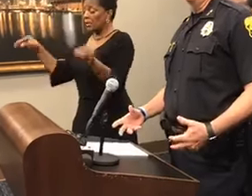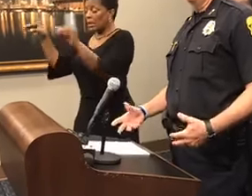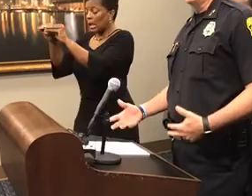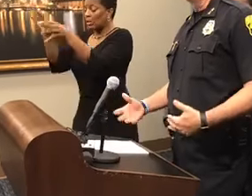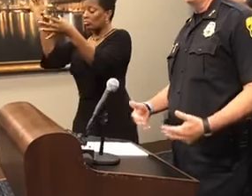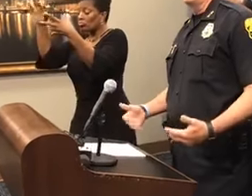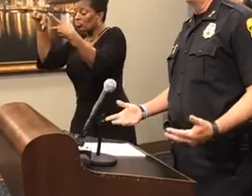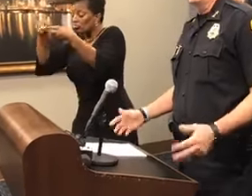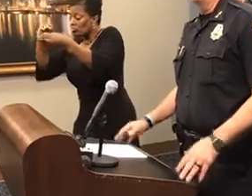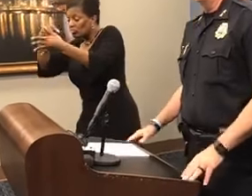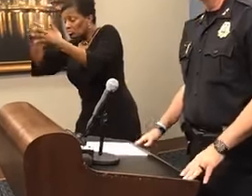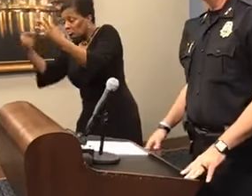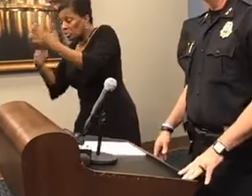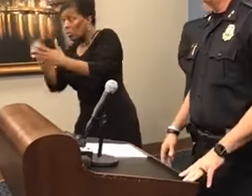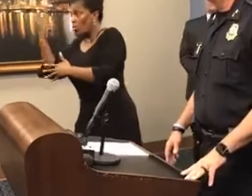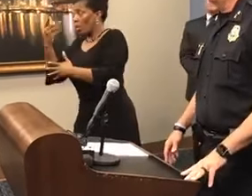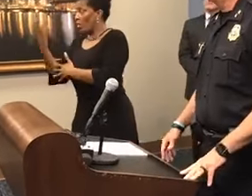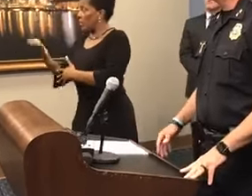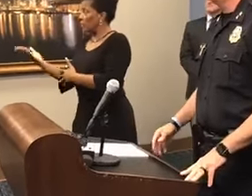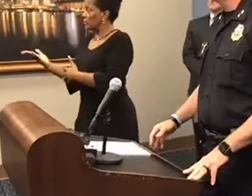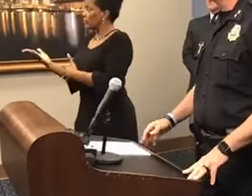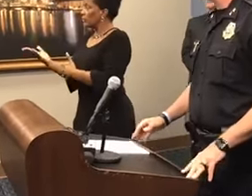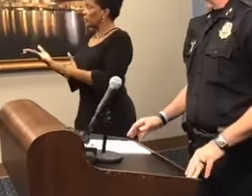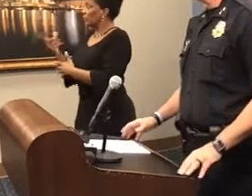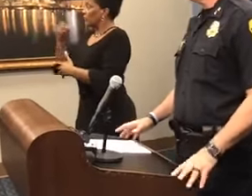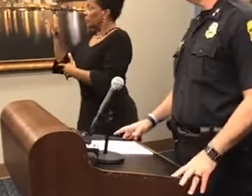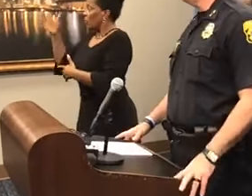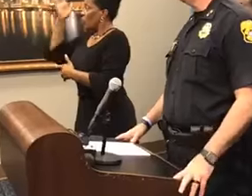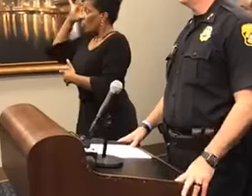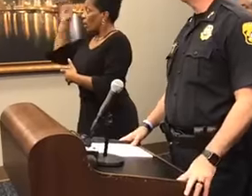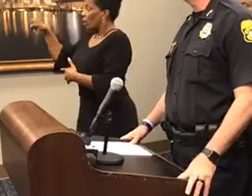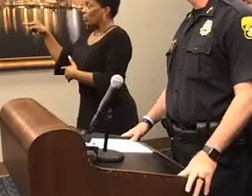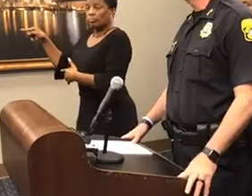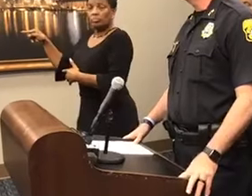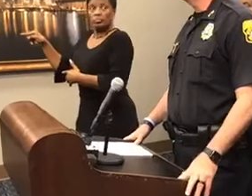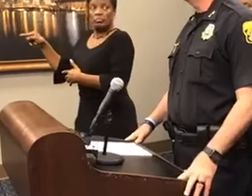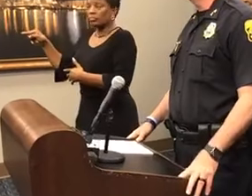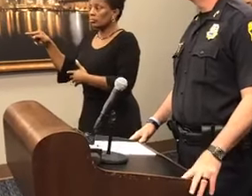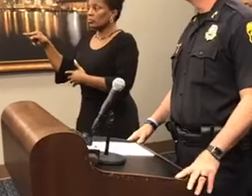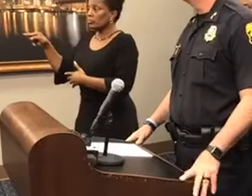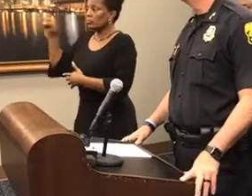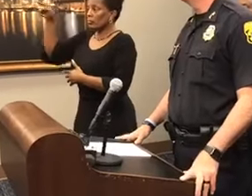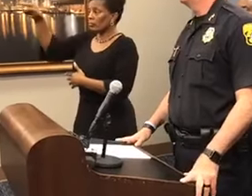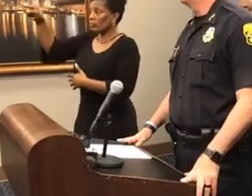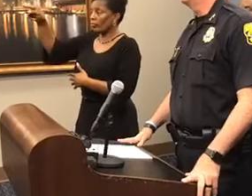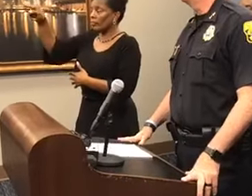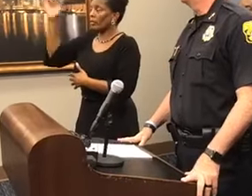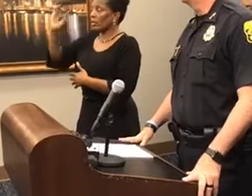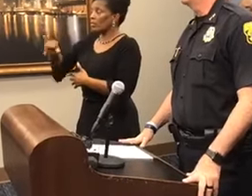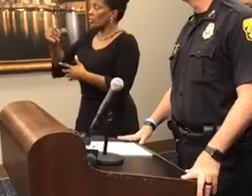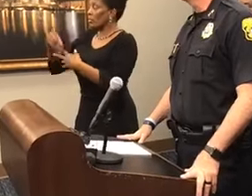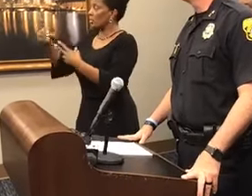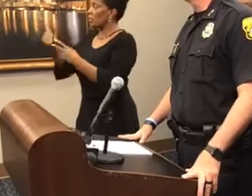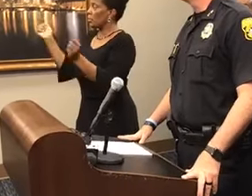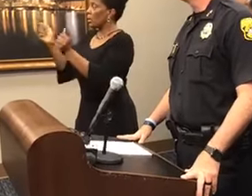together, and so it's going to be more than one thing. Did you give any indication as to why on the tip? Can you give us anything on the tip